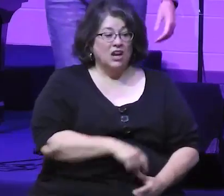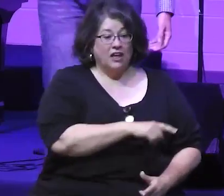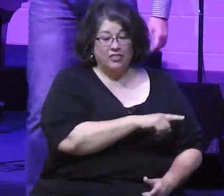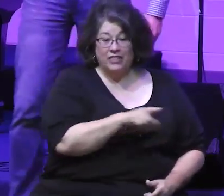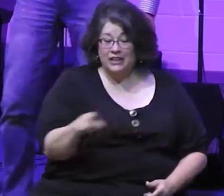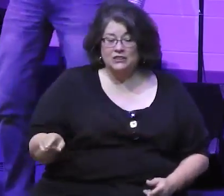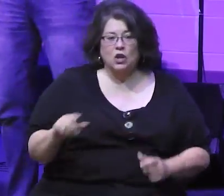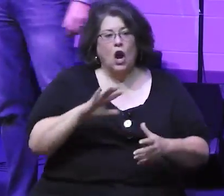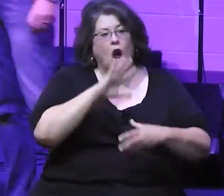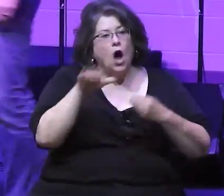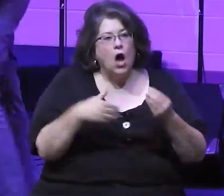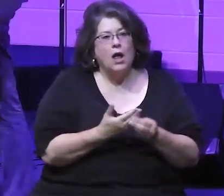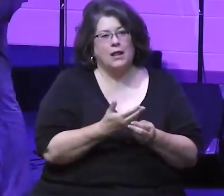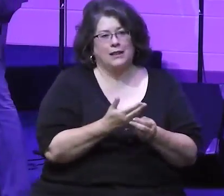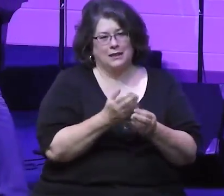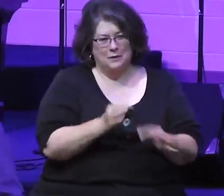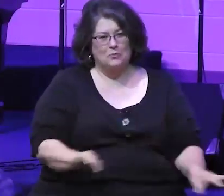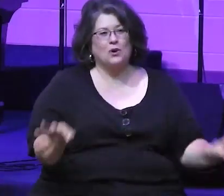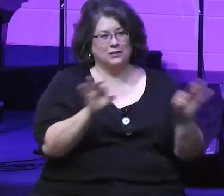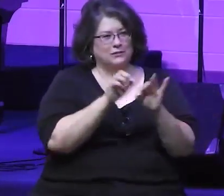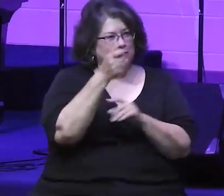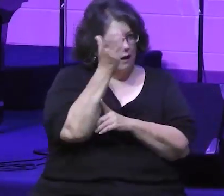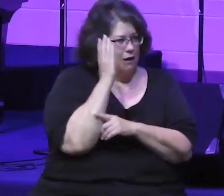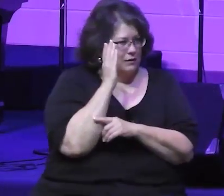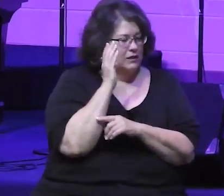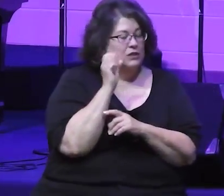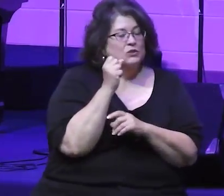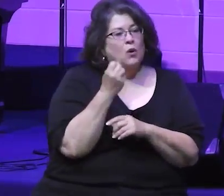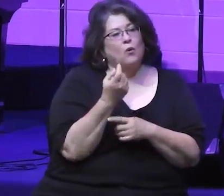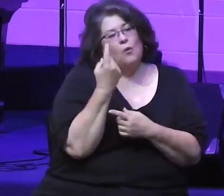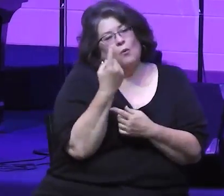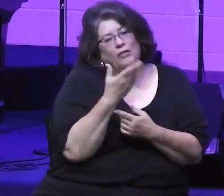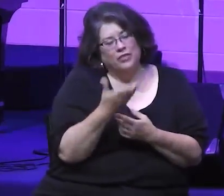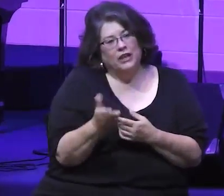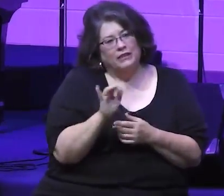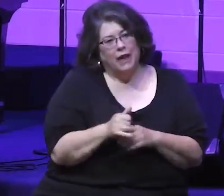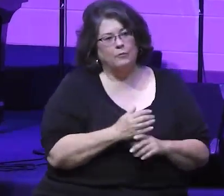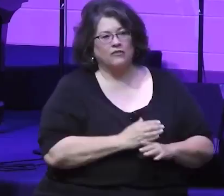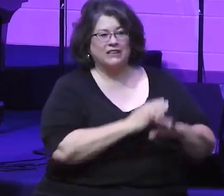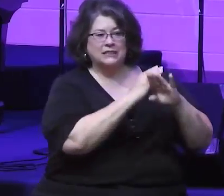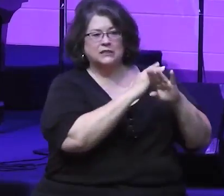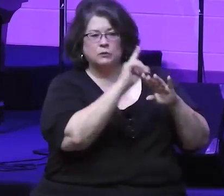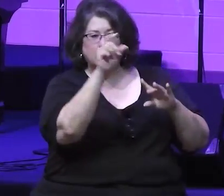And so, a barrier potentially to understanding this parable is we can look at